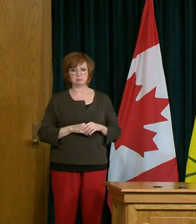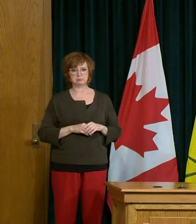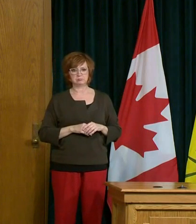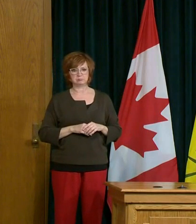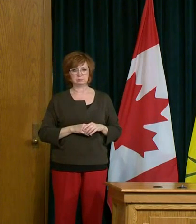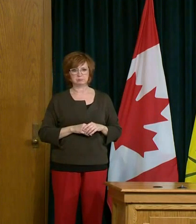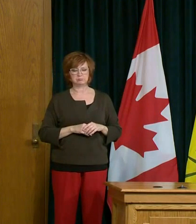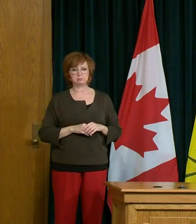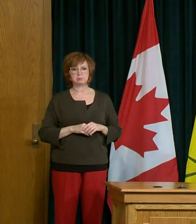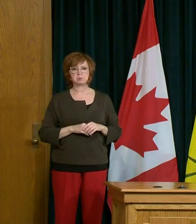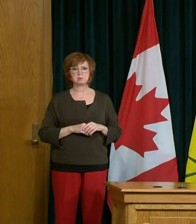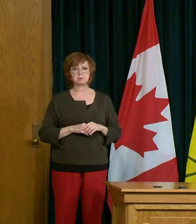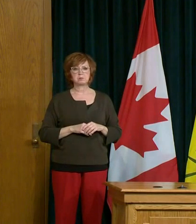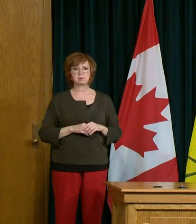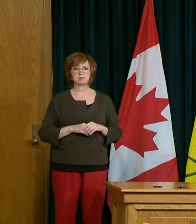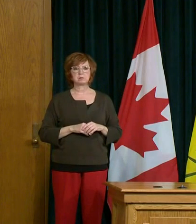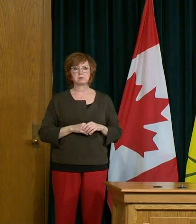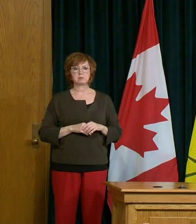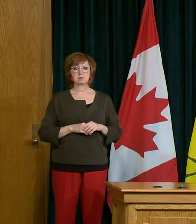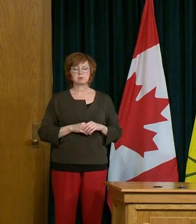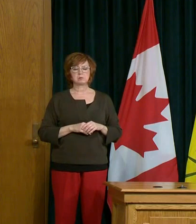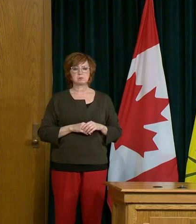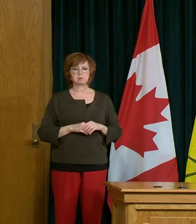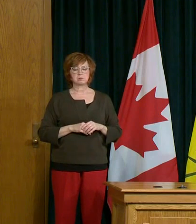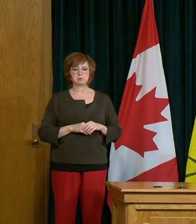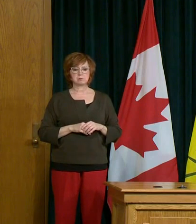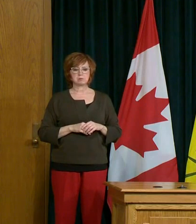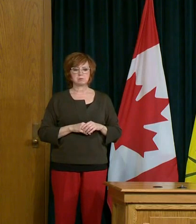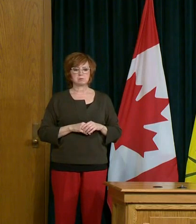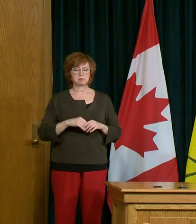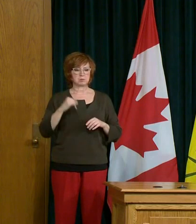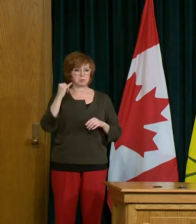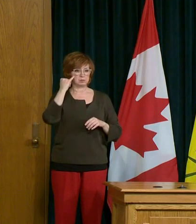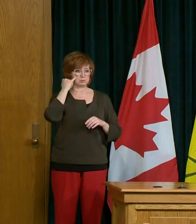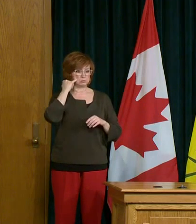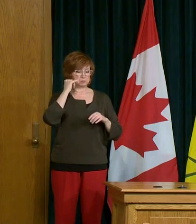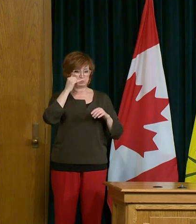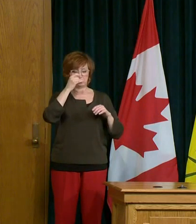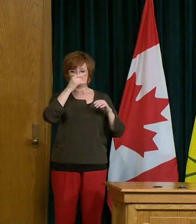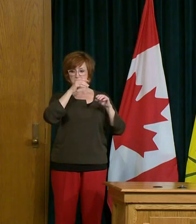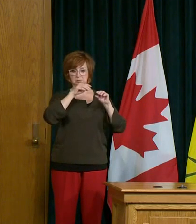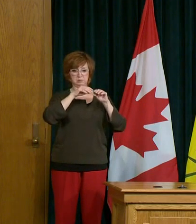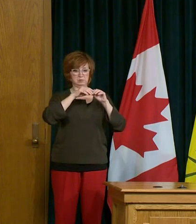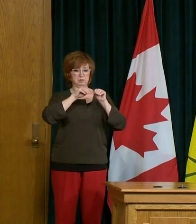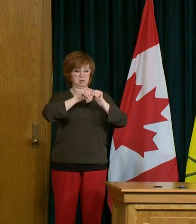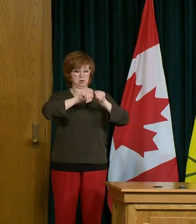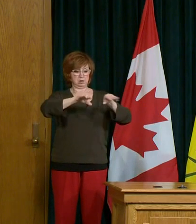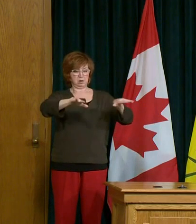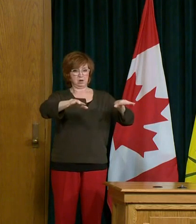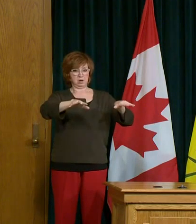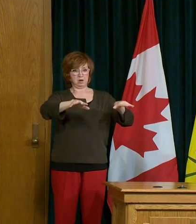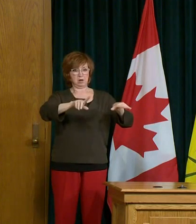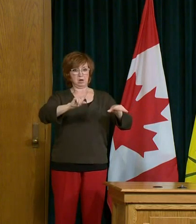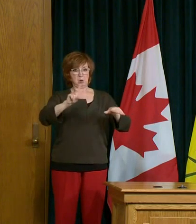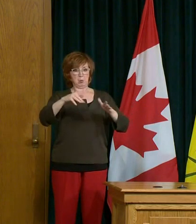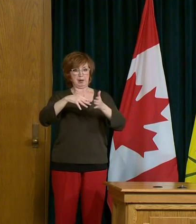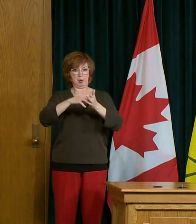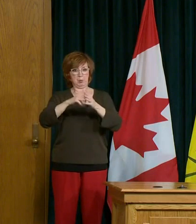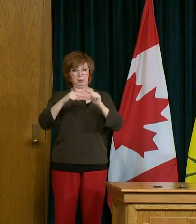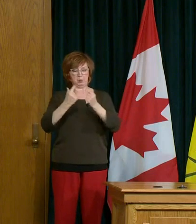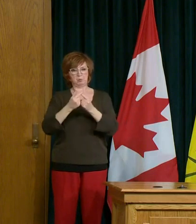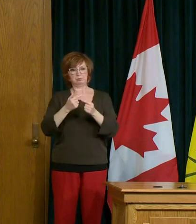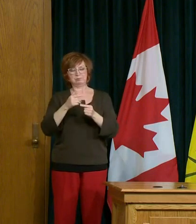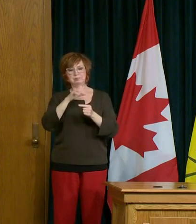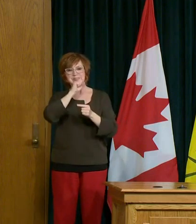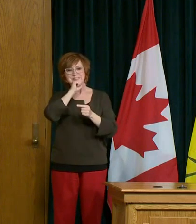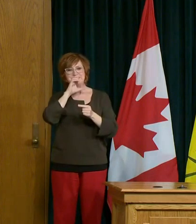have a risk of secondary transmission to those more vulnerable elders, people with underlying risk factors, and so we want to be able to track that